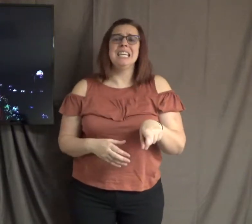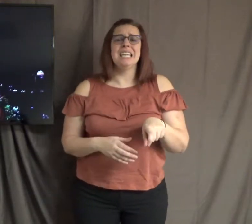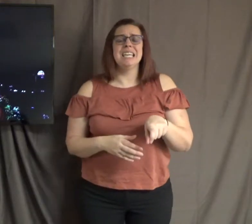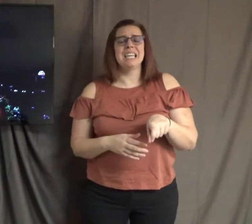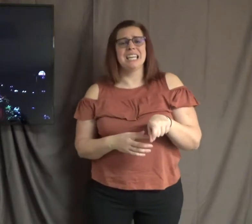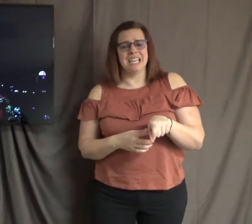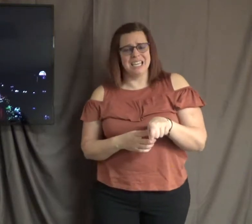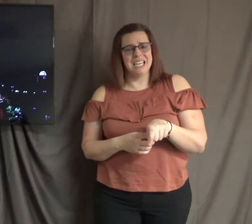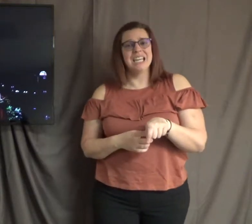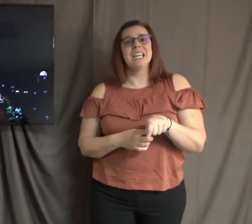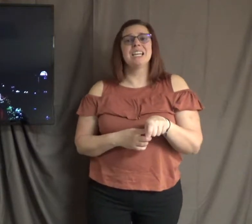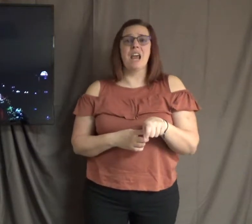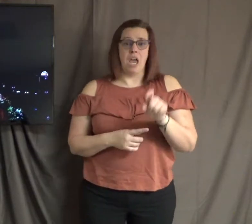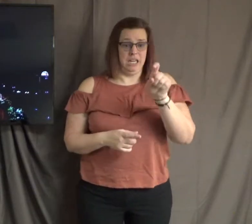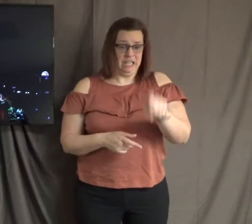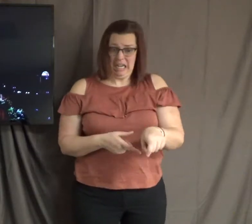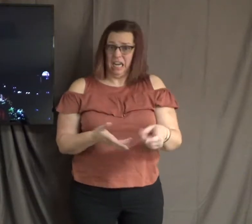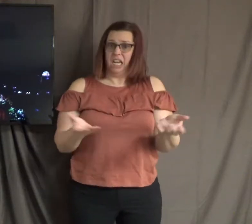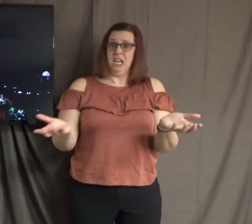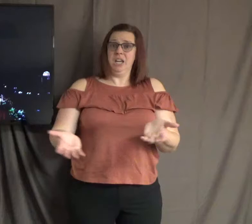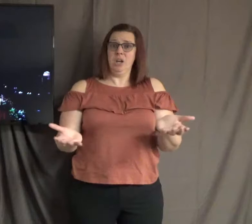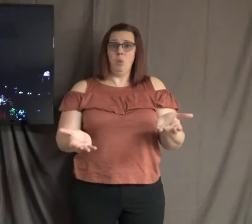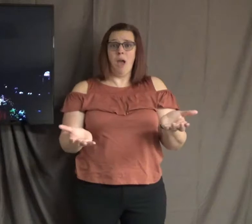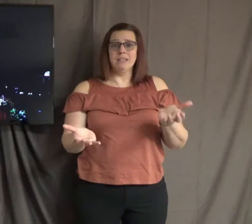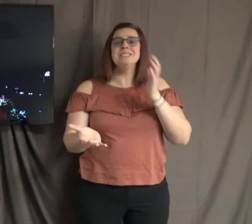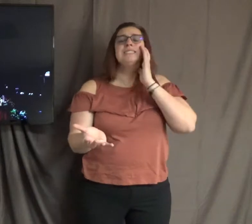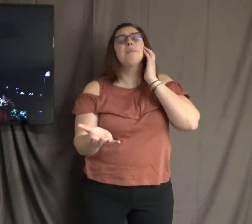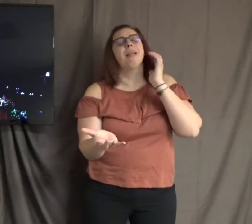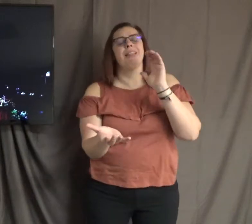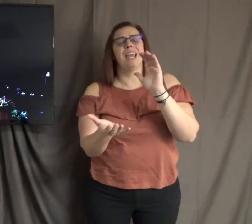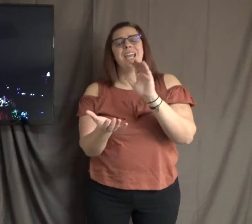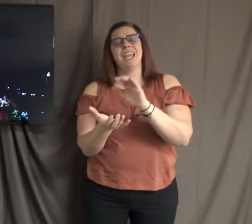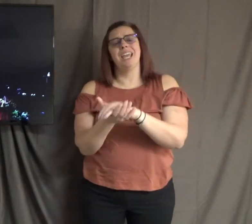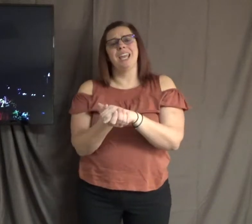need. And you need only to